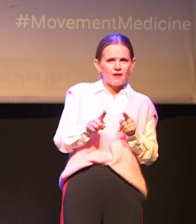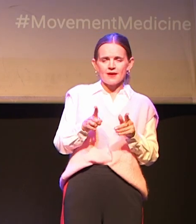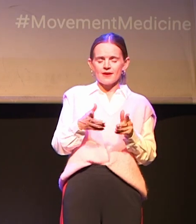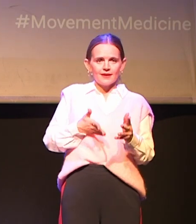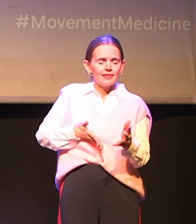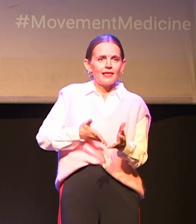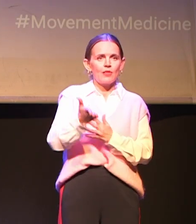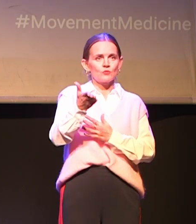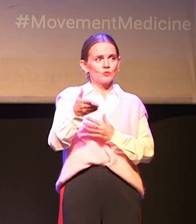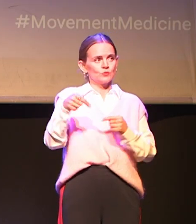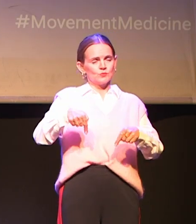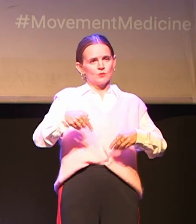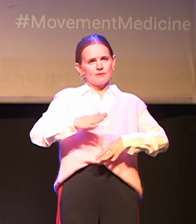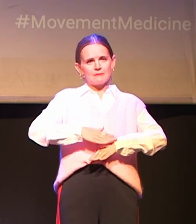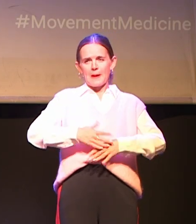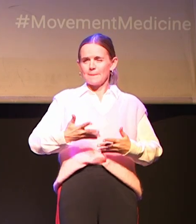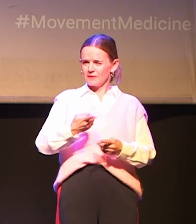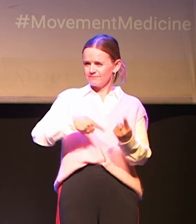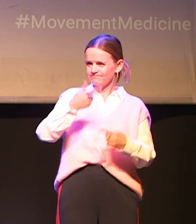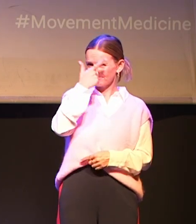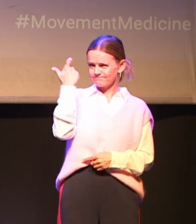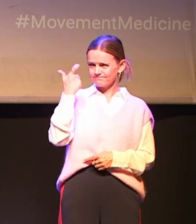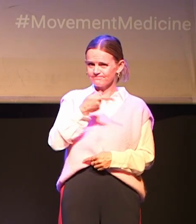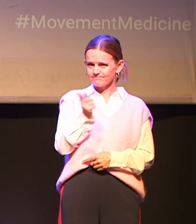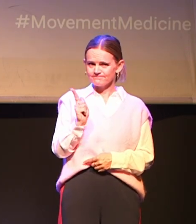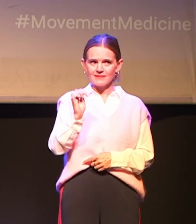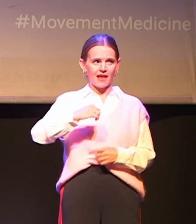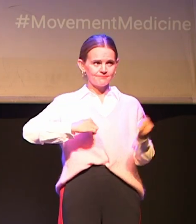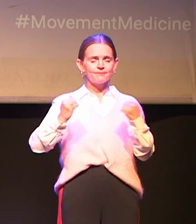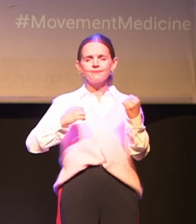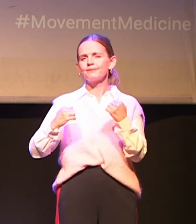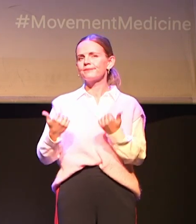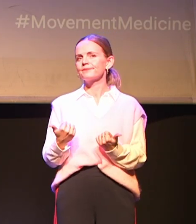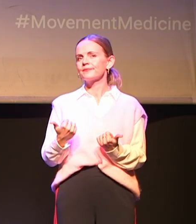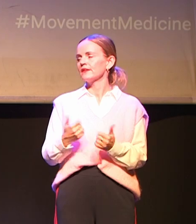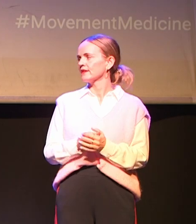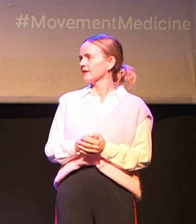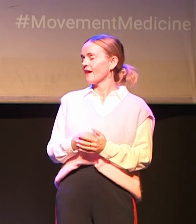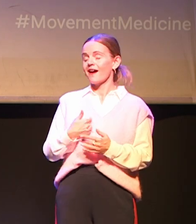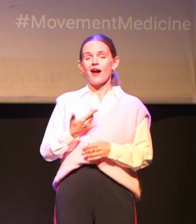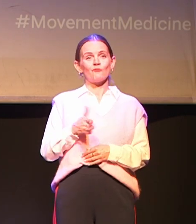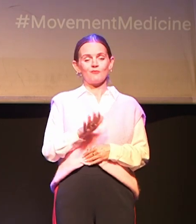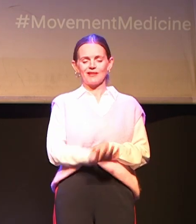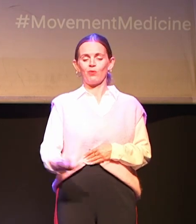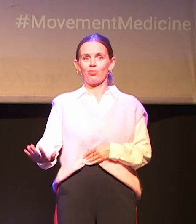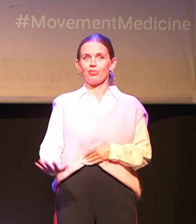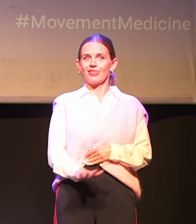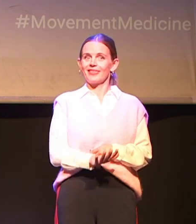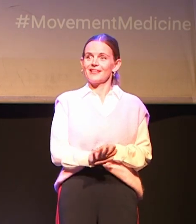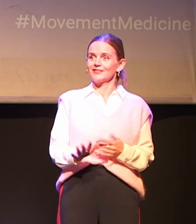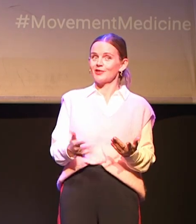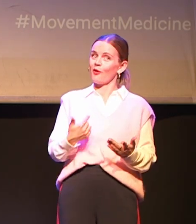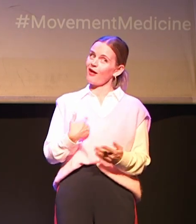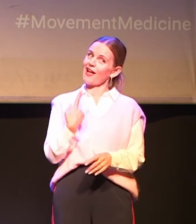moment. Do y'all feel what I'm saying? Do you understand? Y'all with me? Okay. Again, I tell you, I'm from the South, so I'm like,